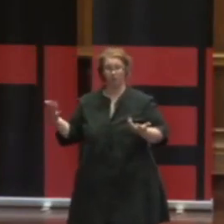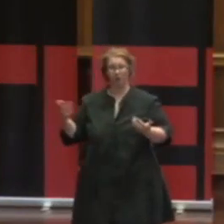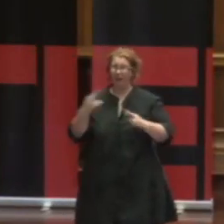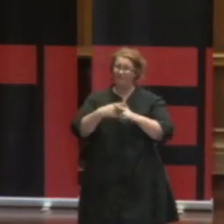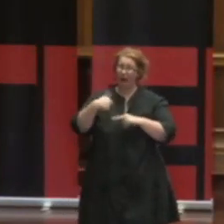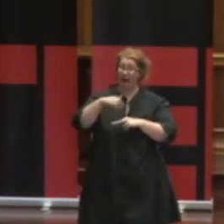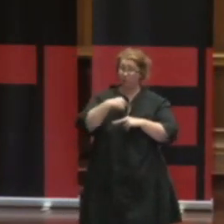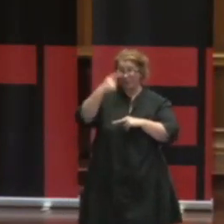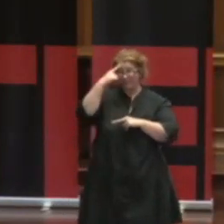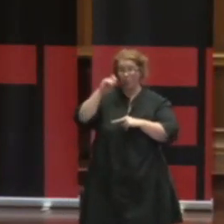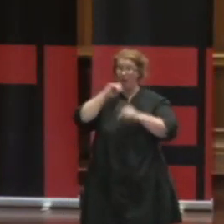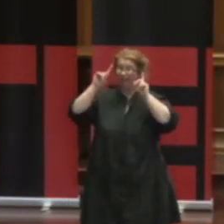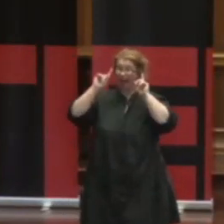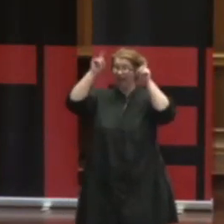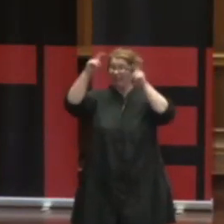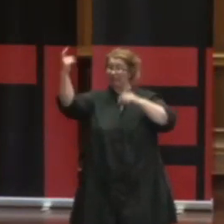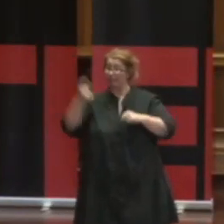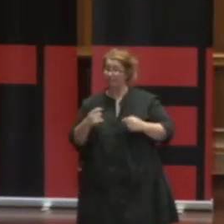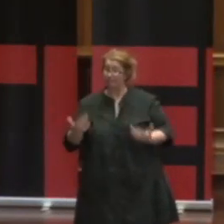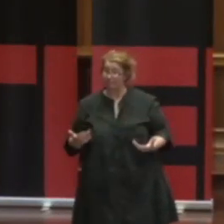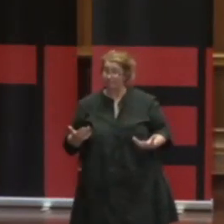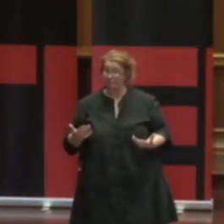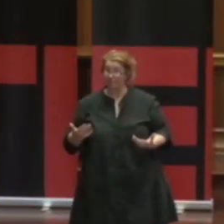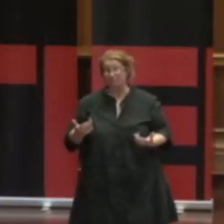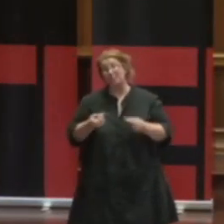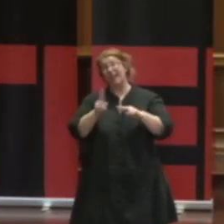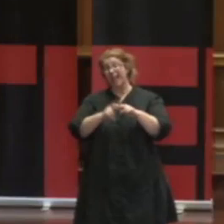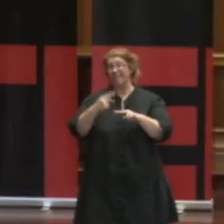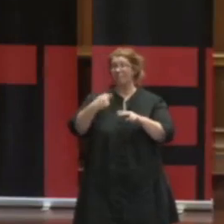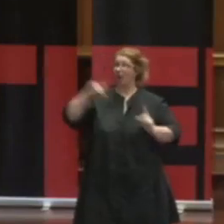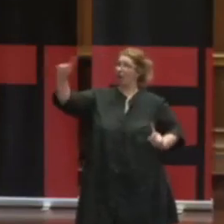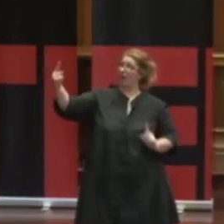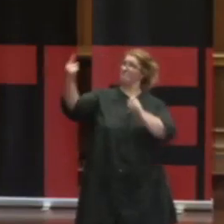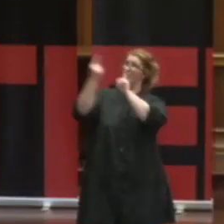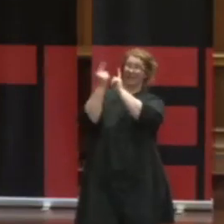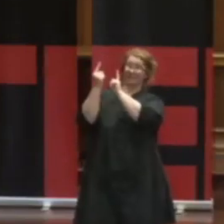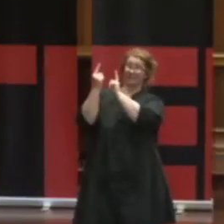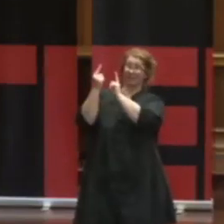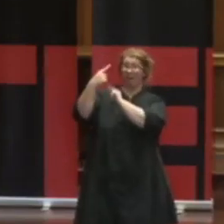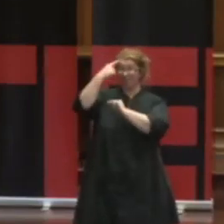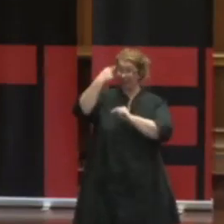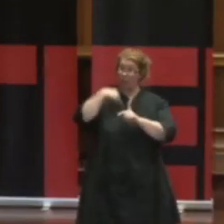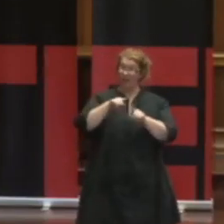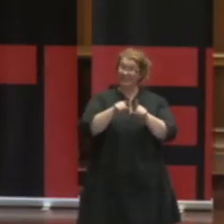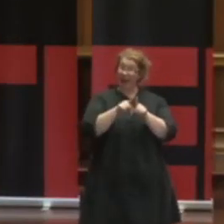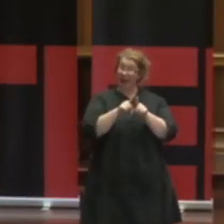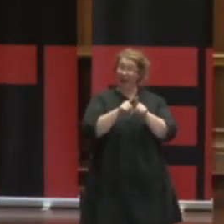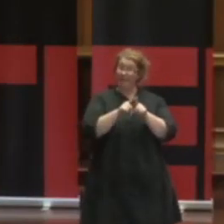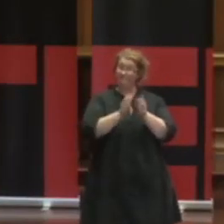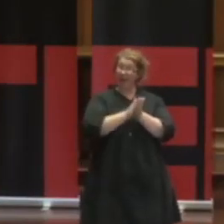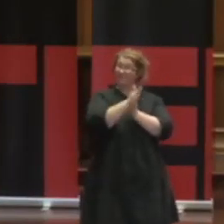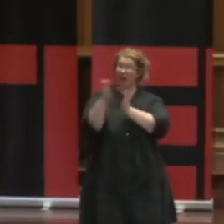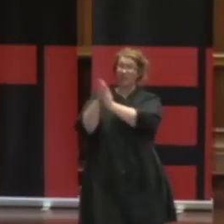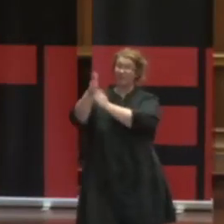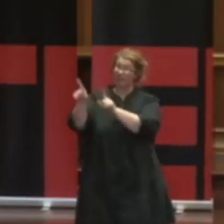It's highly unlikely if we ever meet any alien society that we're going to be anywhere near the same technological level, because once you